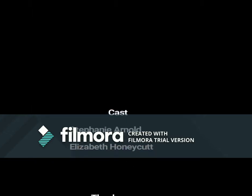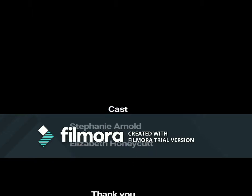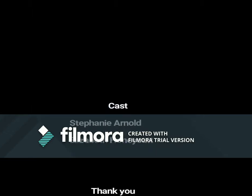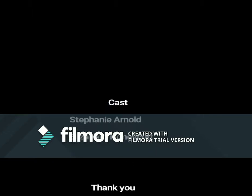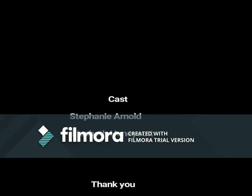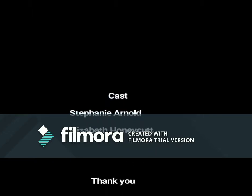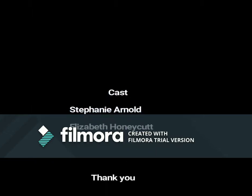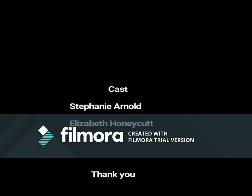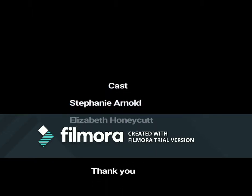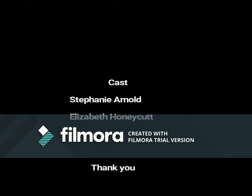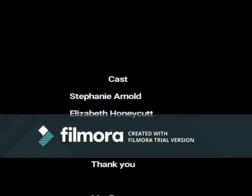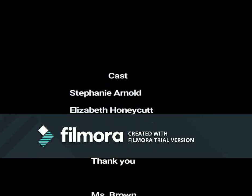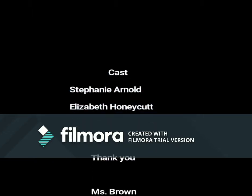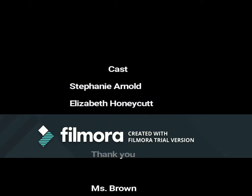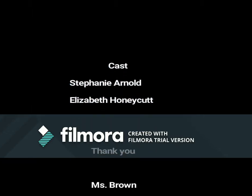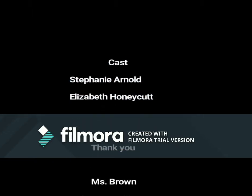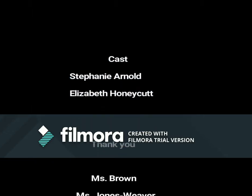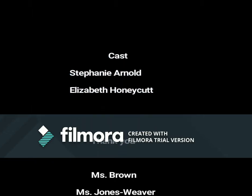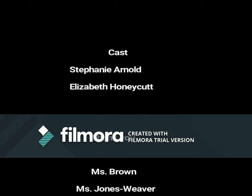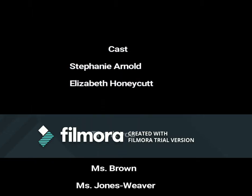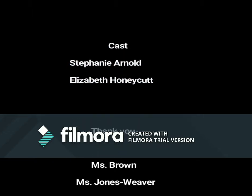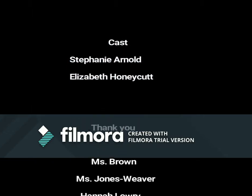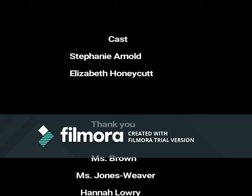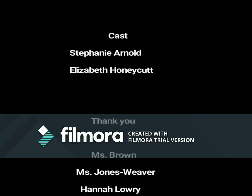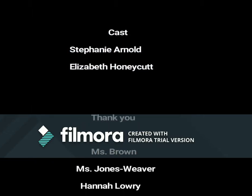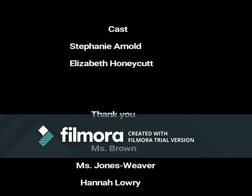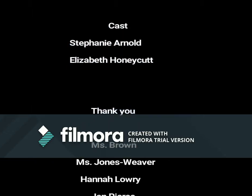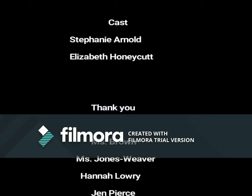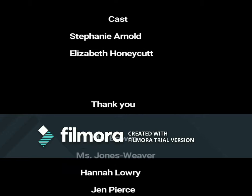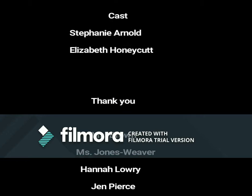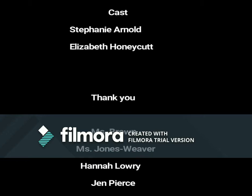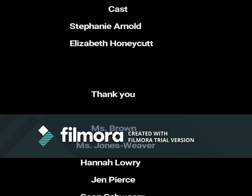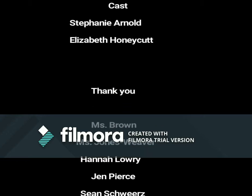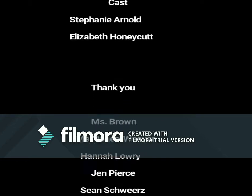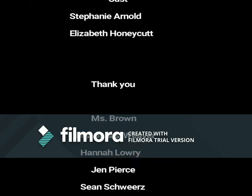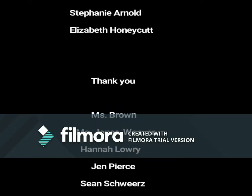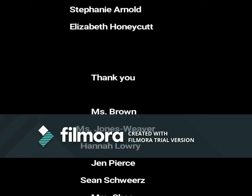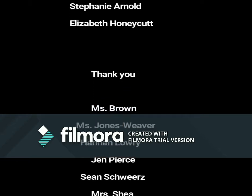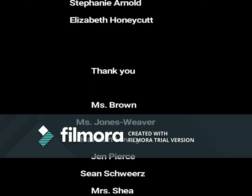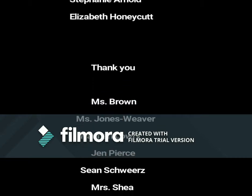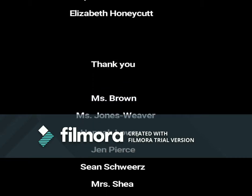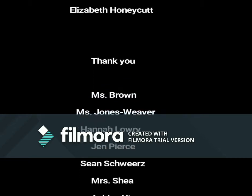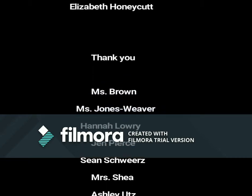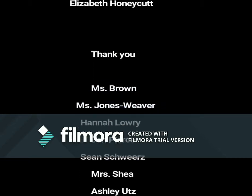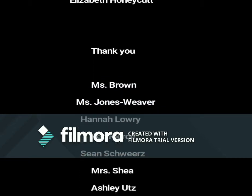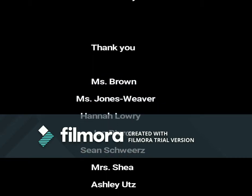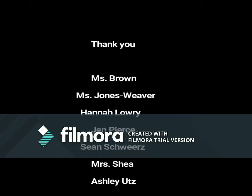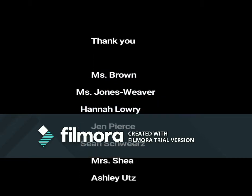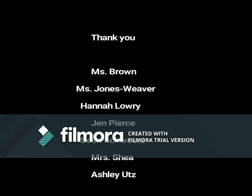Because a vision softly creeping left its ease while I